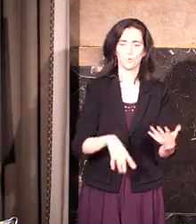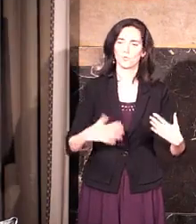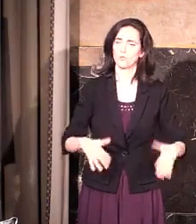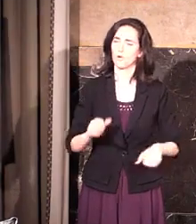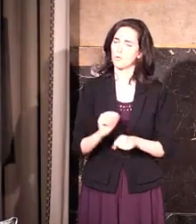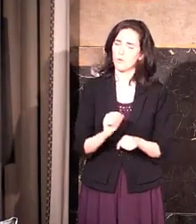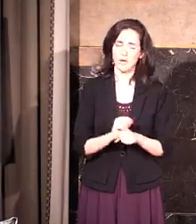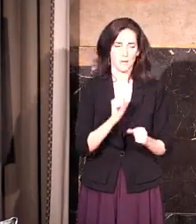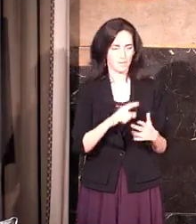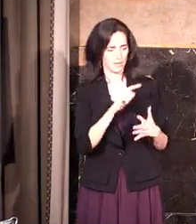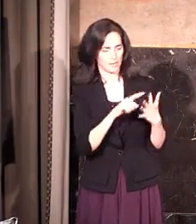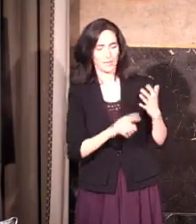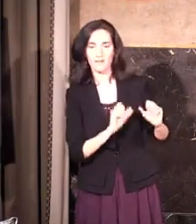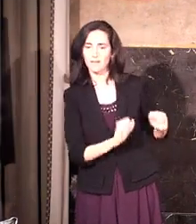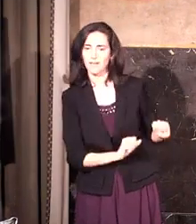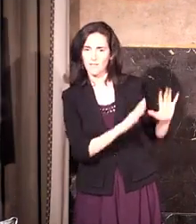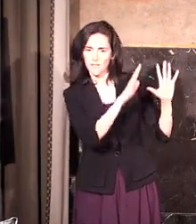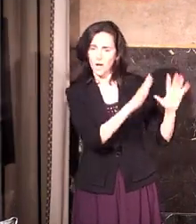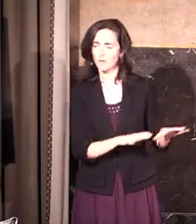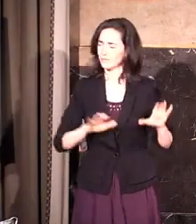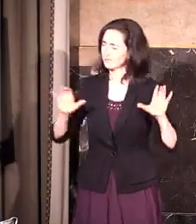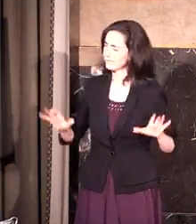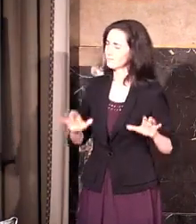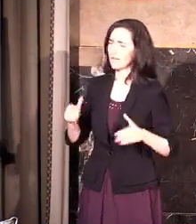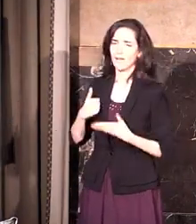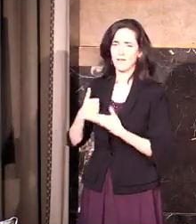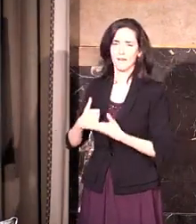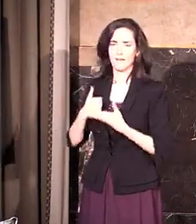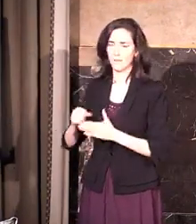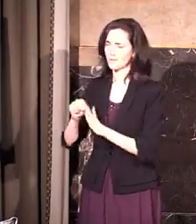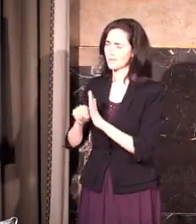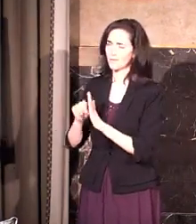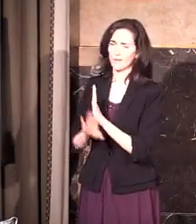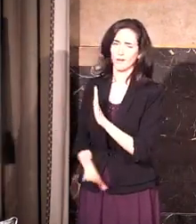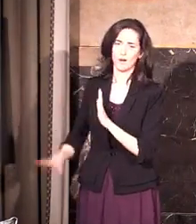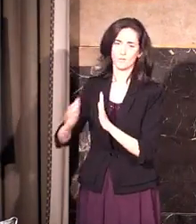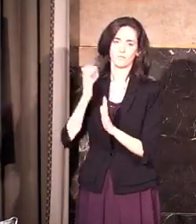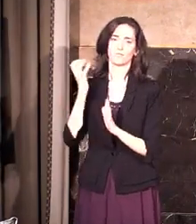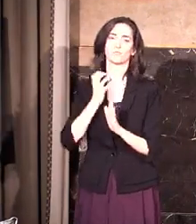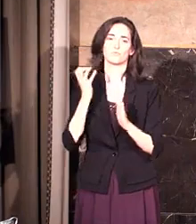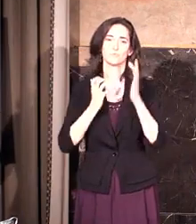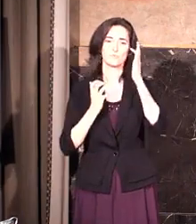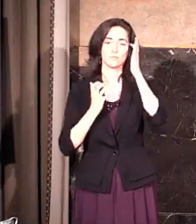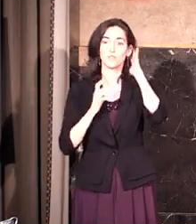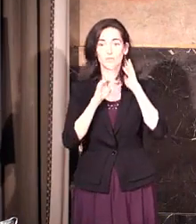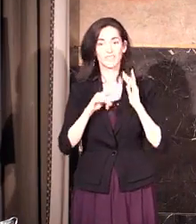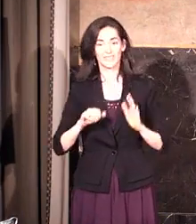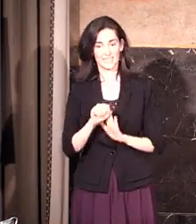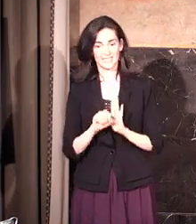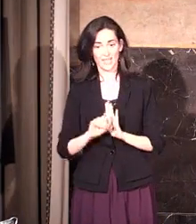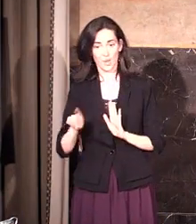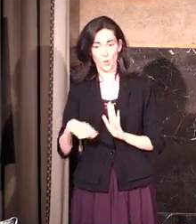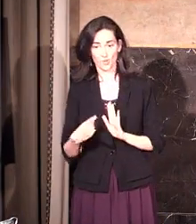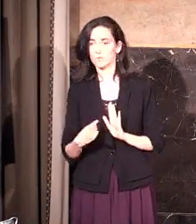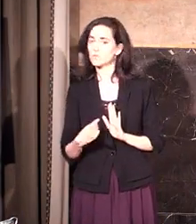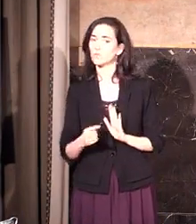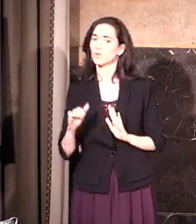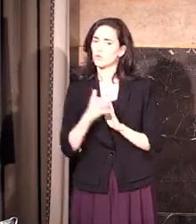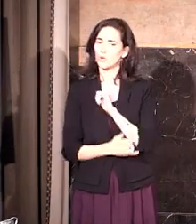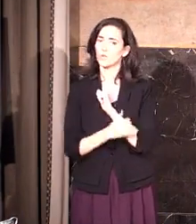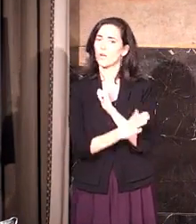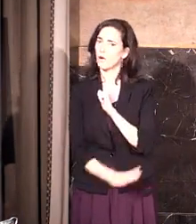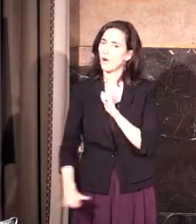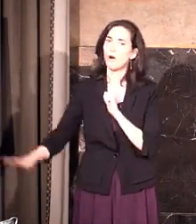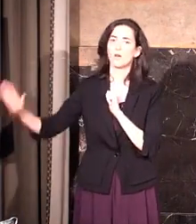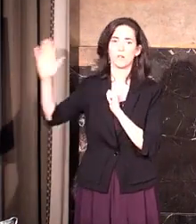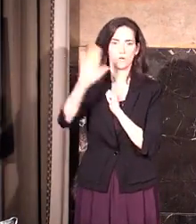that nurses are making across the state and really across the country. And obviously, we're all